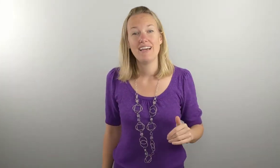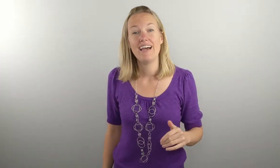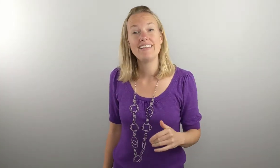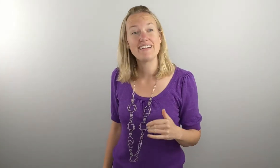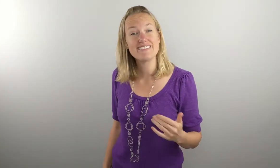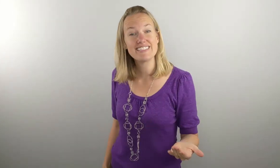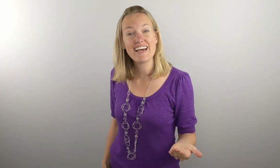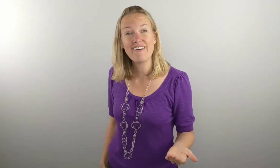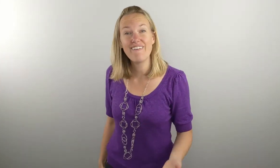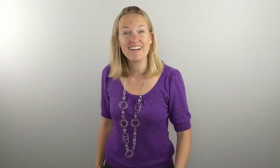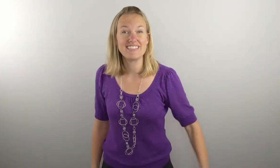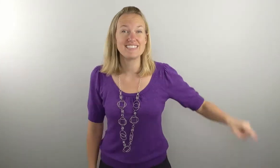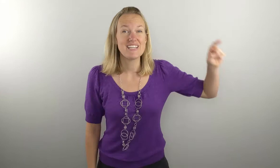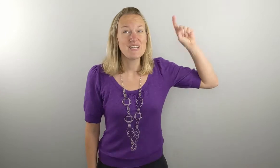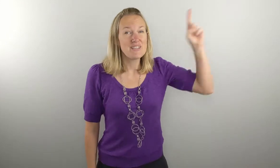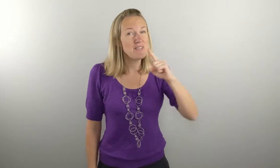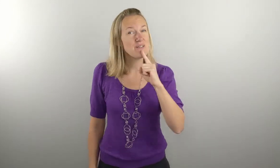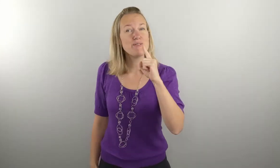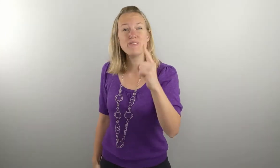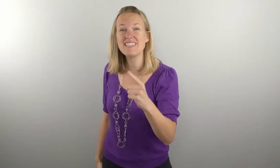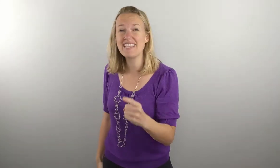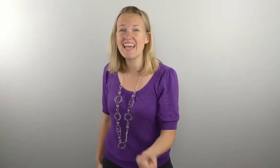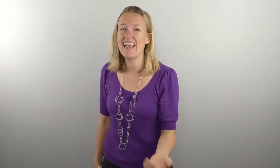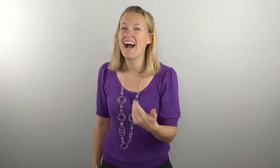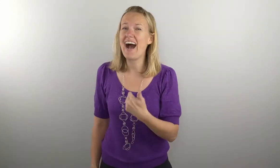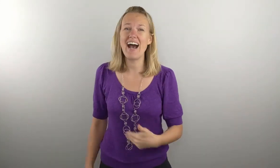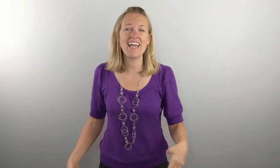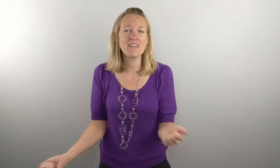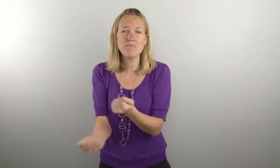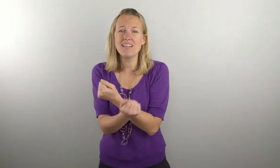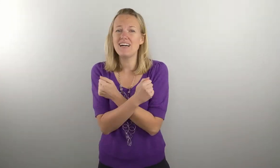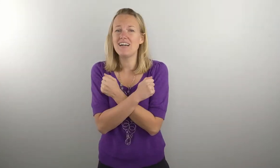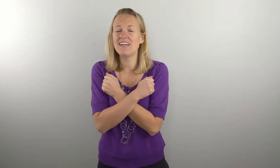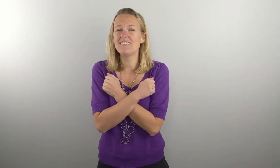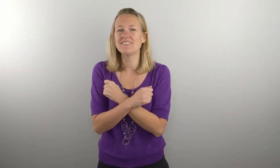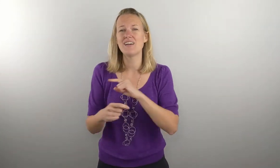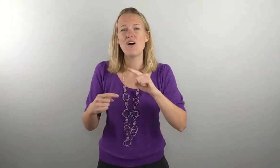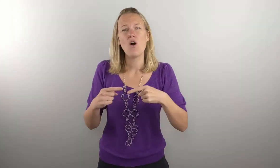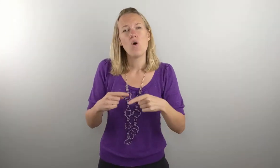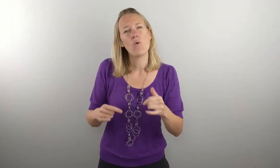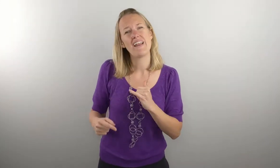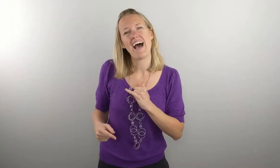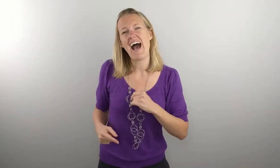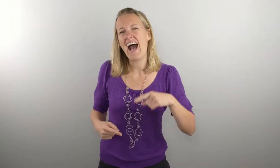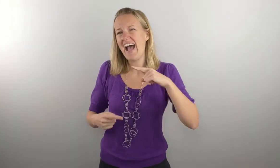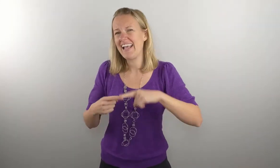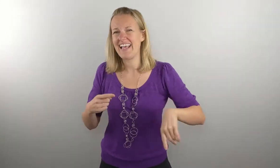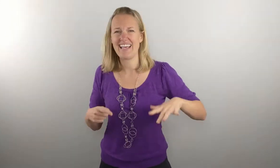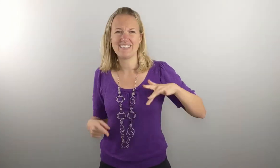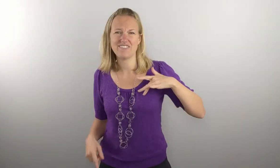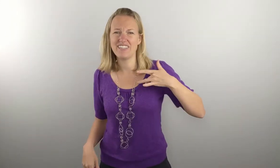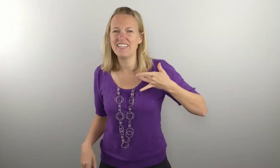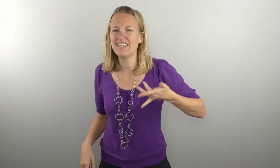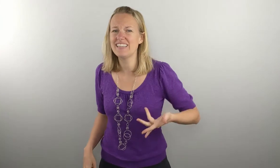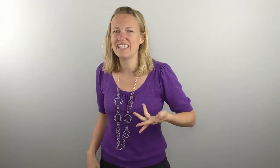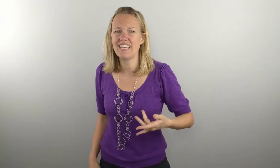And then it goes to that chorus. You say I am loved when I can't feel a